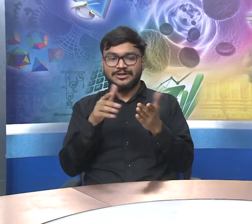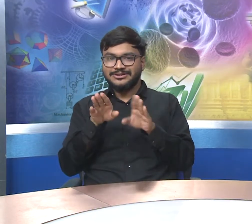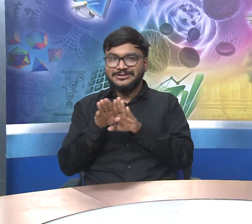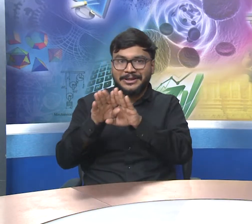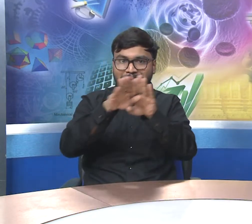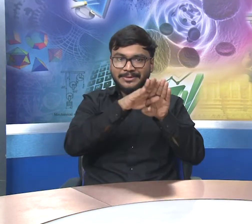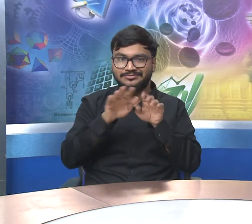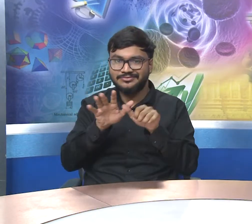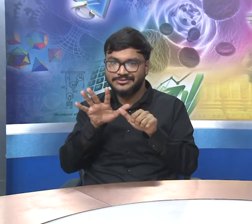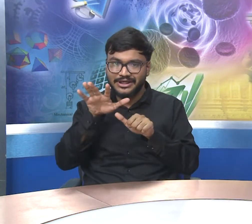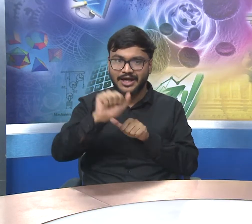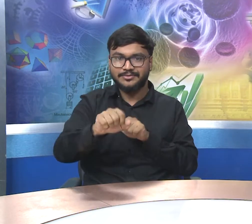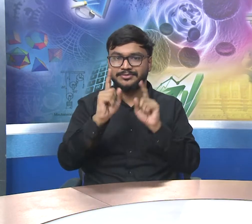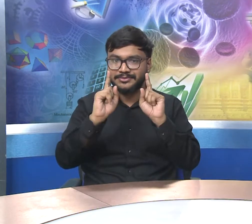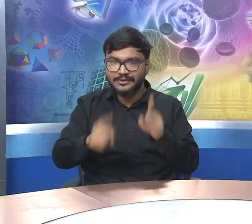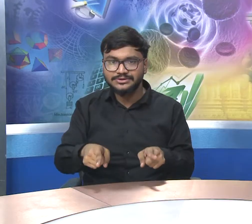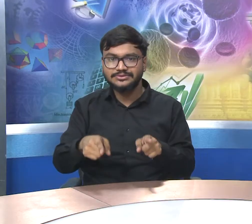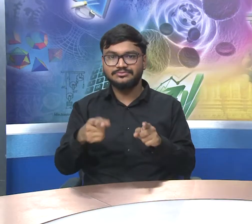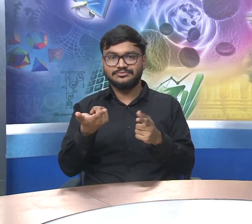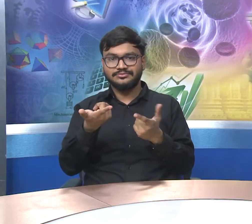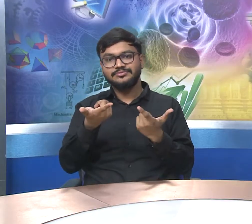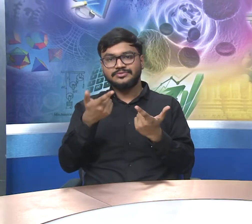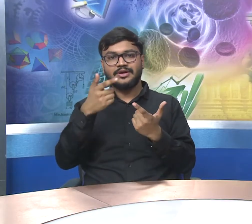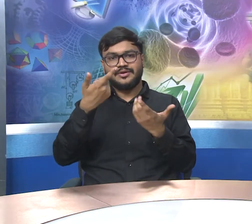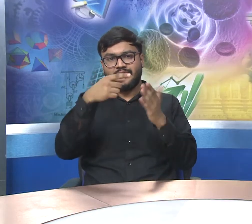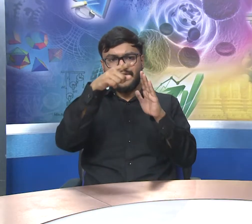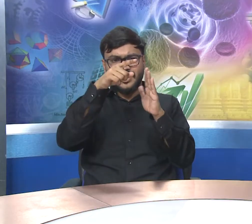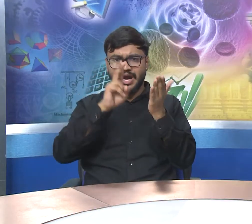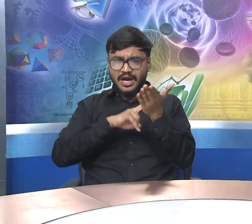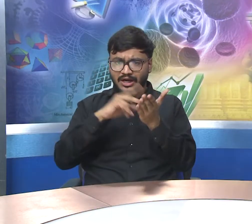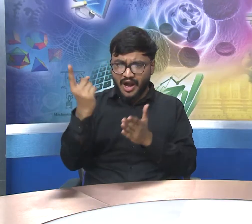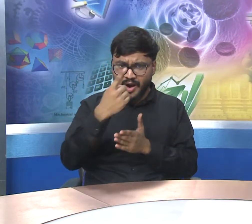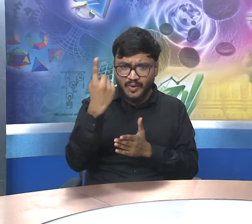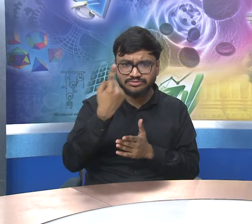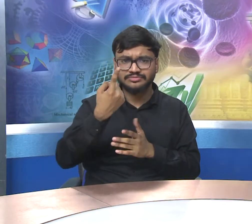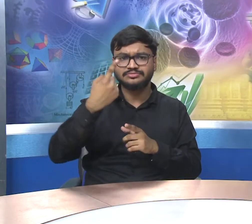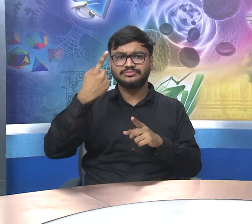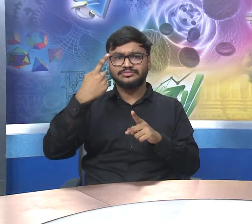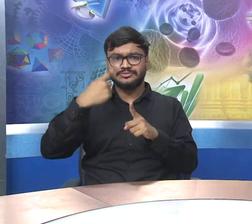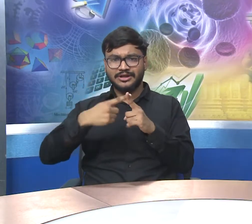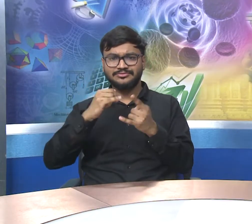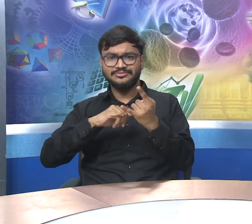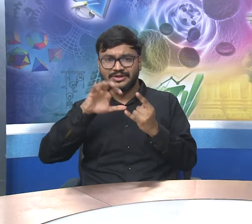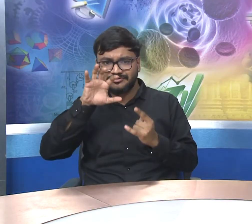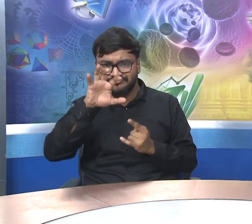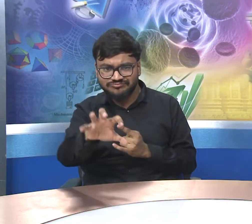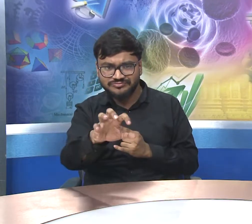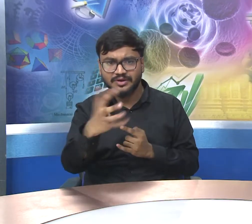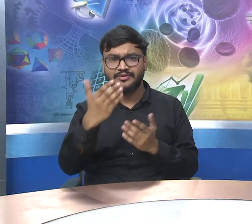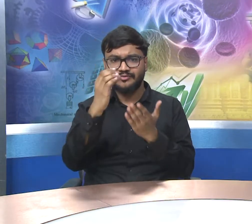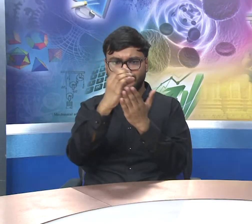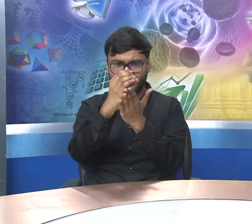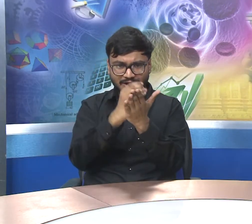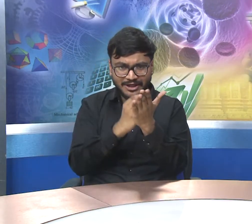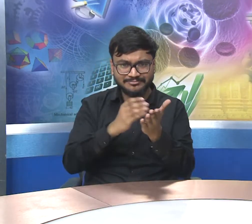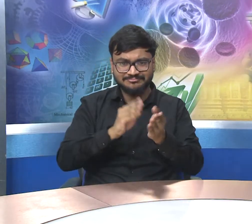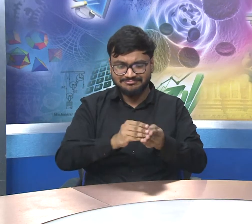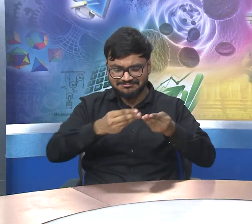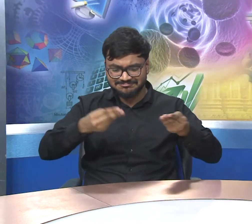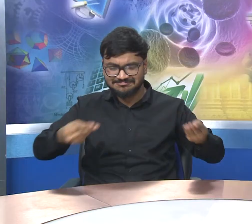be standardized across the country and national and state curriculum materials developed,